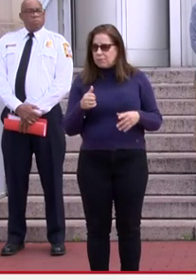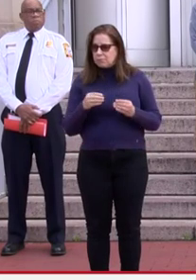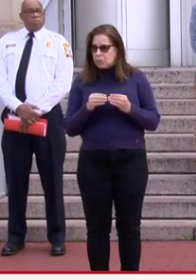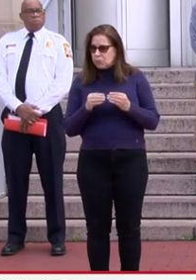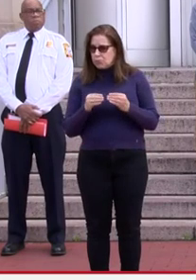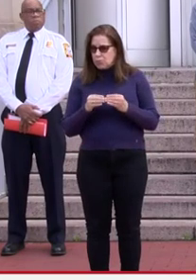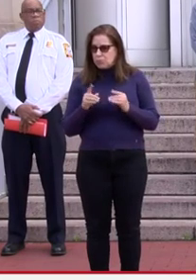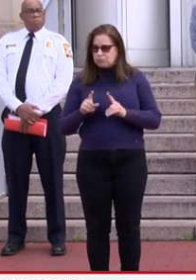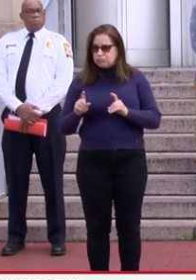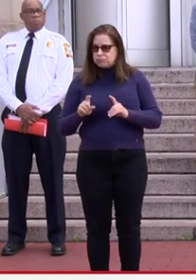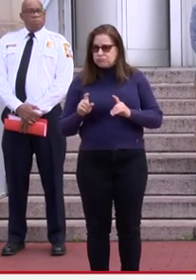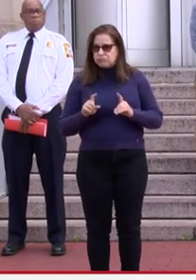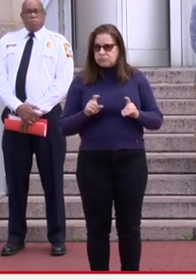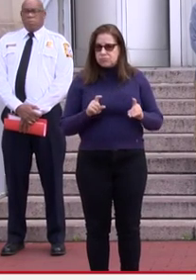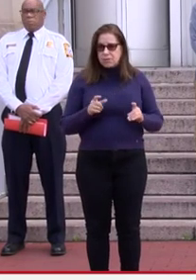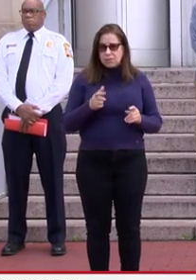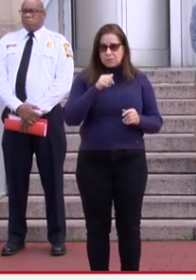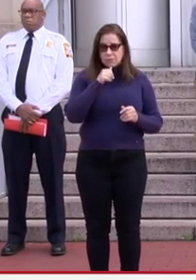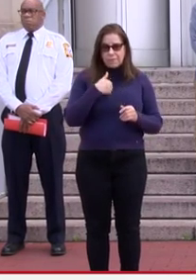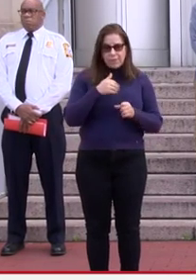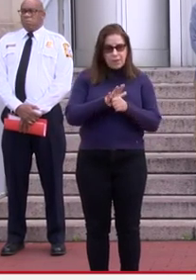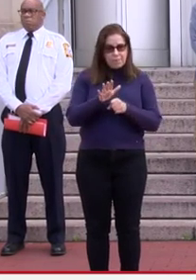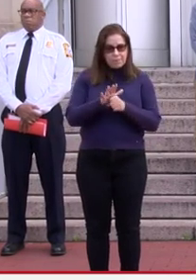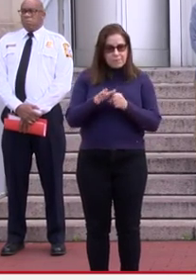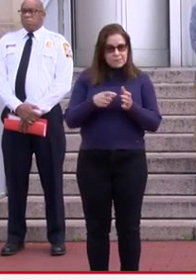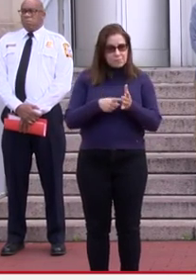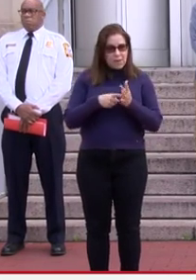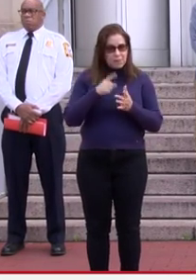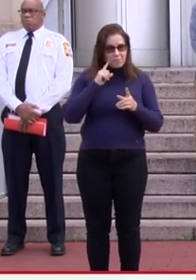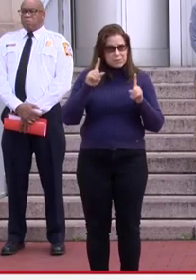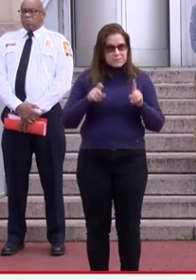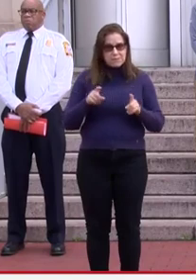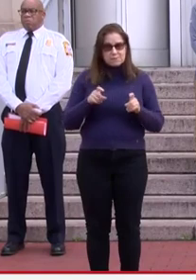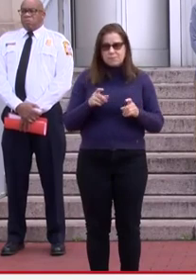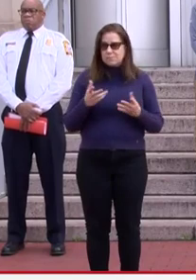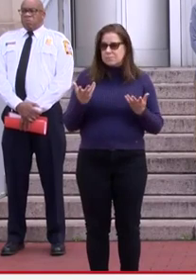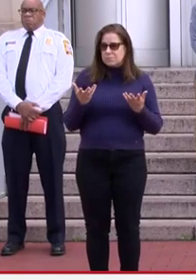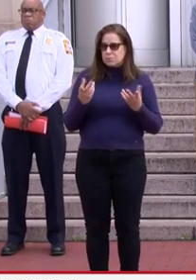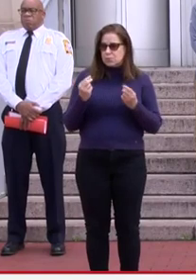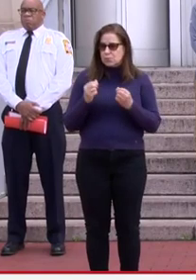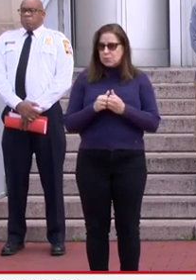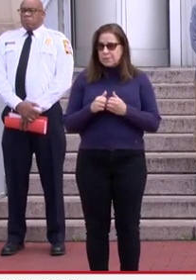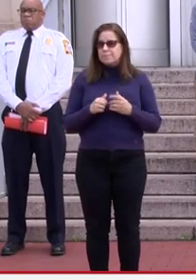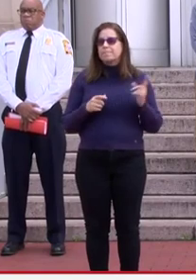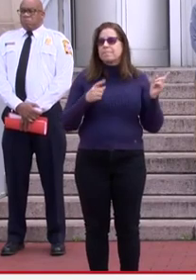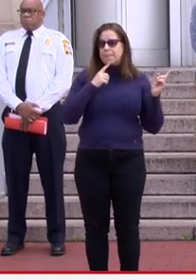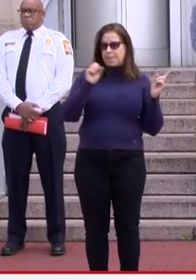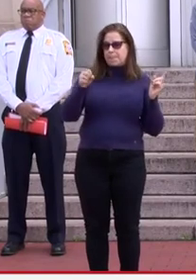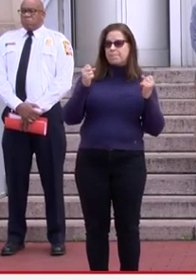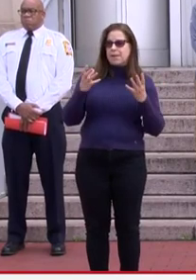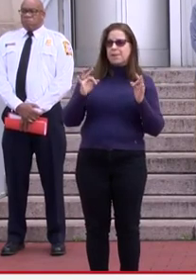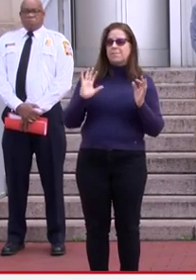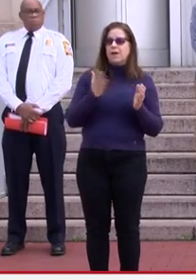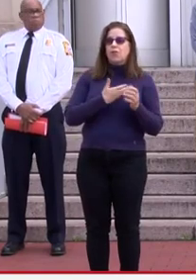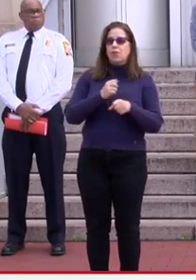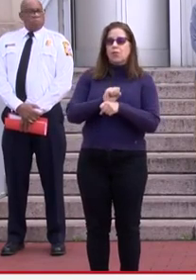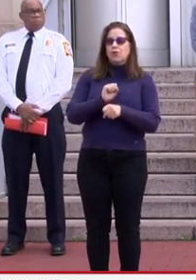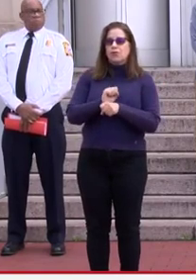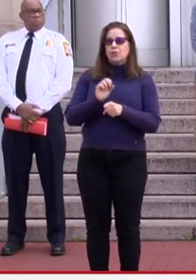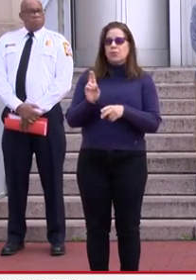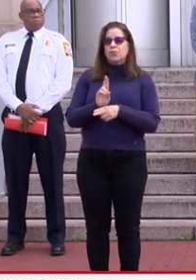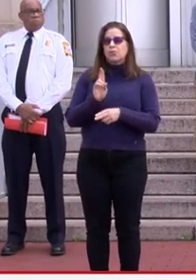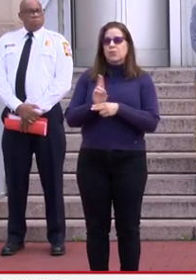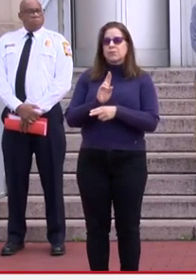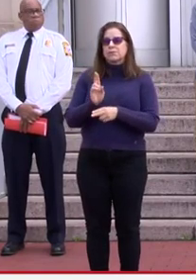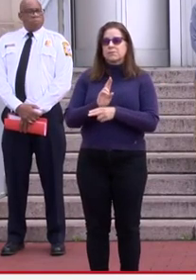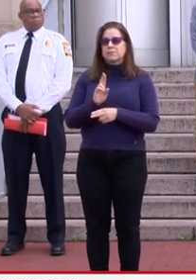quickly? A number of healthcare providers in our community have opted to use commercial laboratories for testing. And because they are using